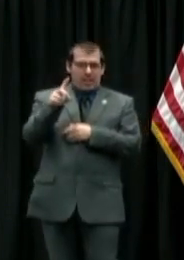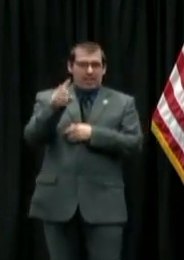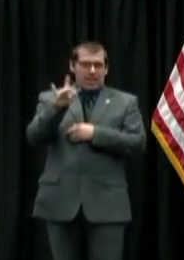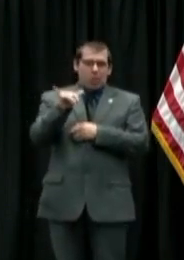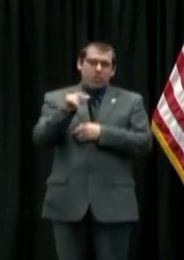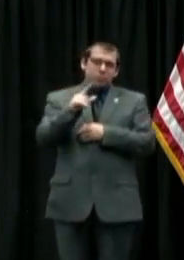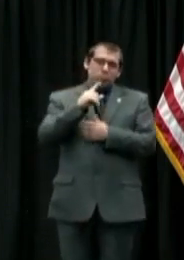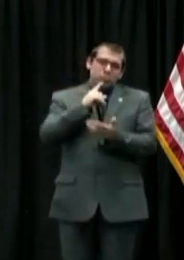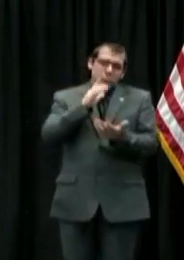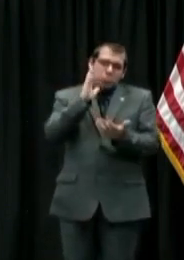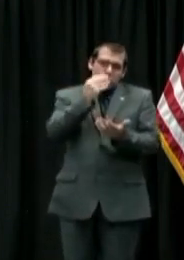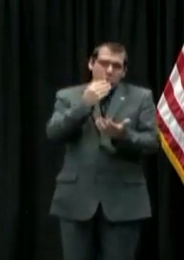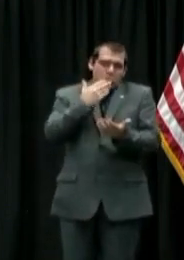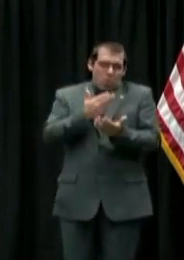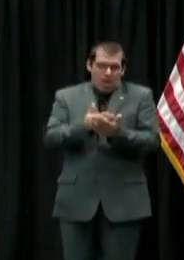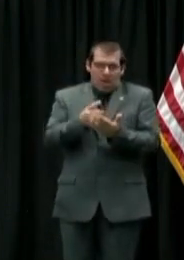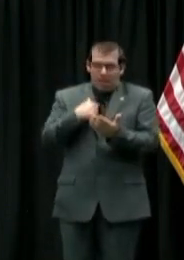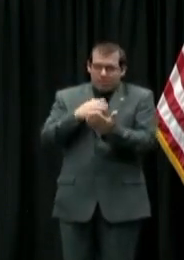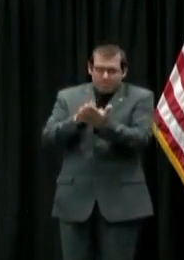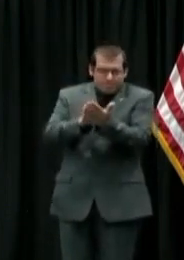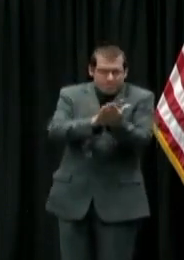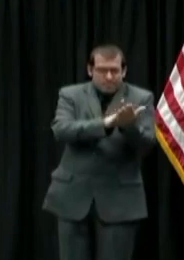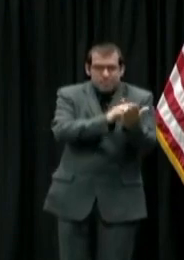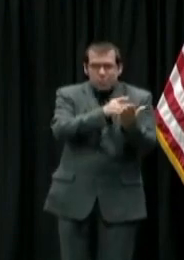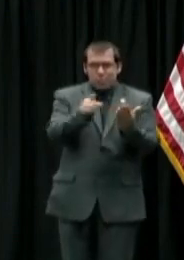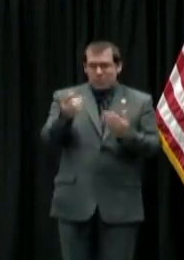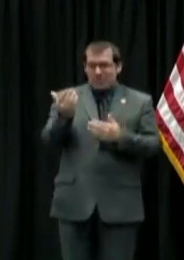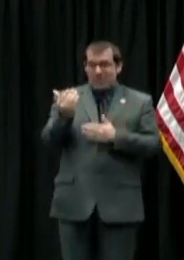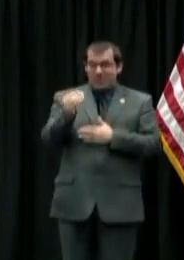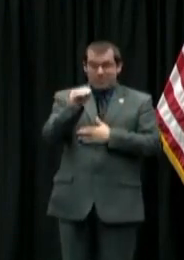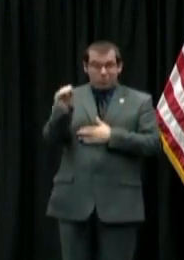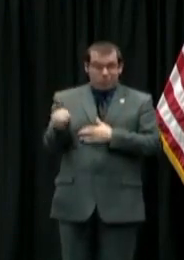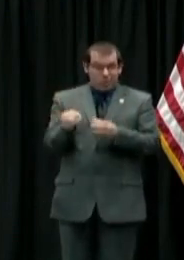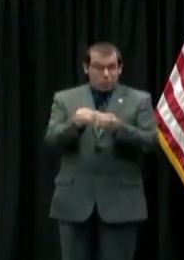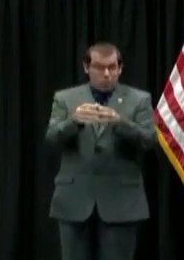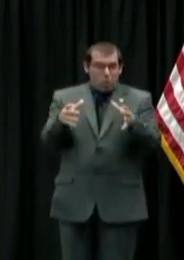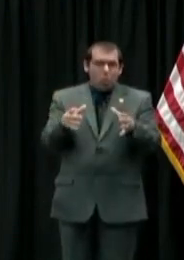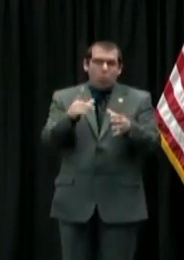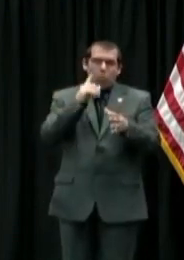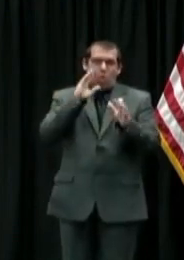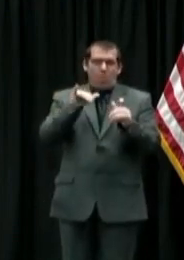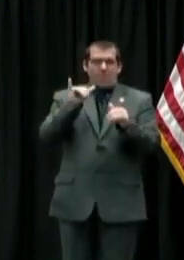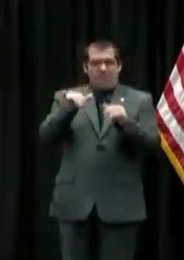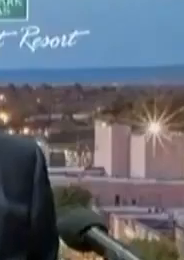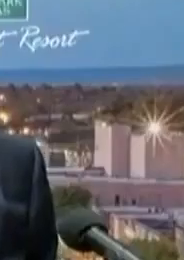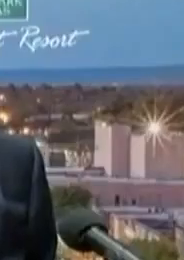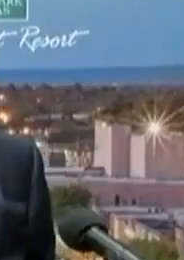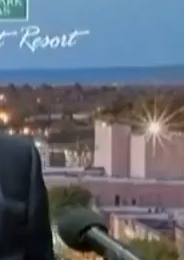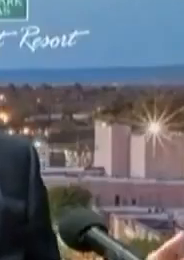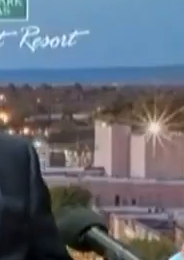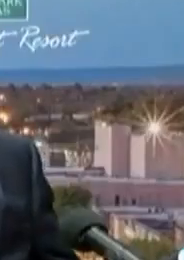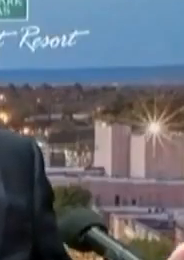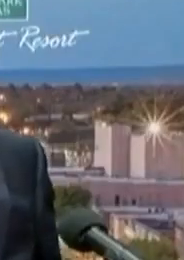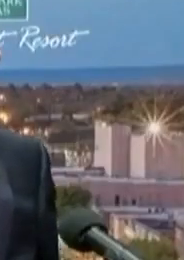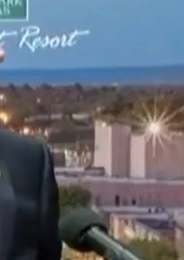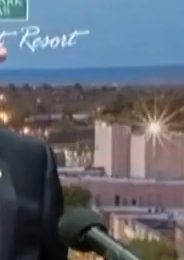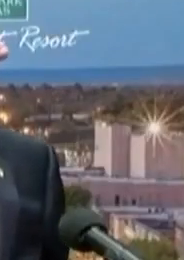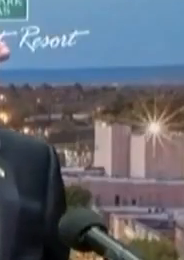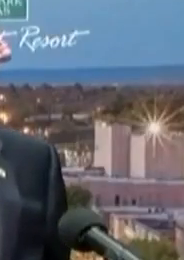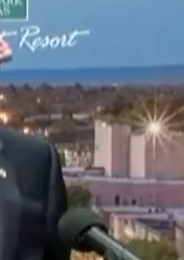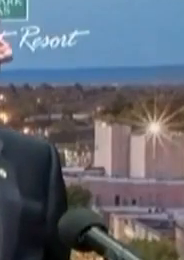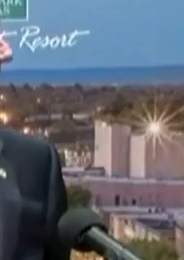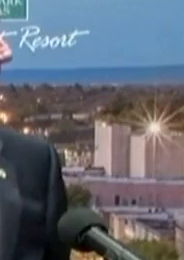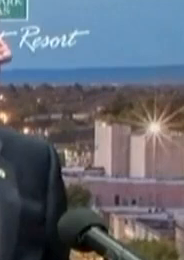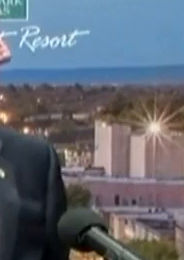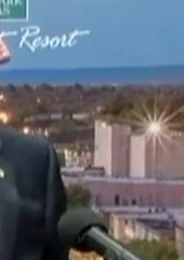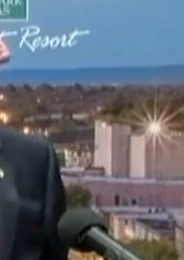well. Again, I applaud you at a 15%, and we hope that that's a downward trend. If you go to the